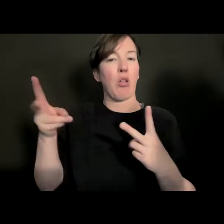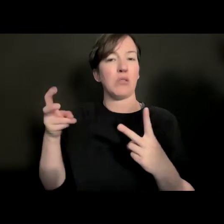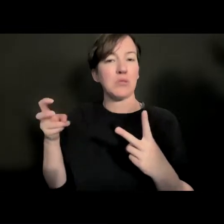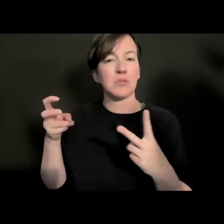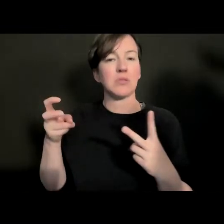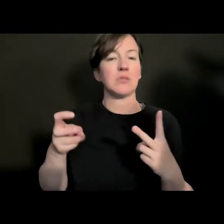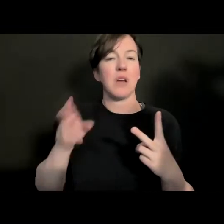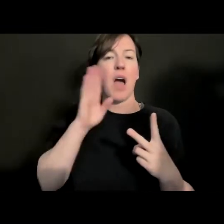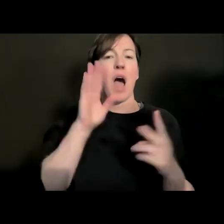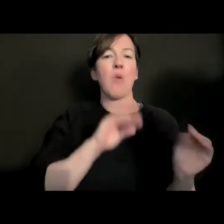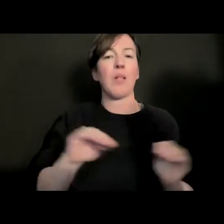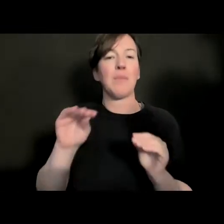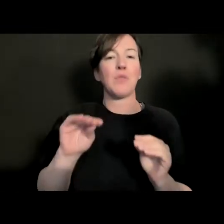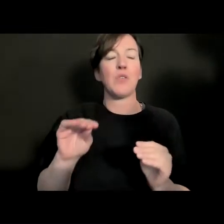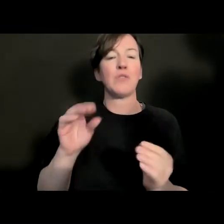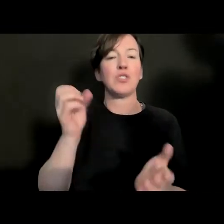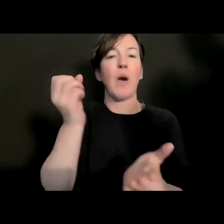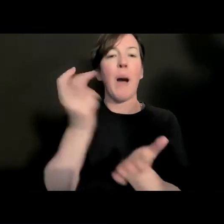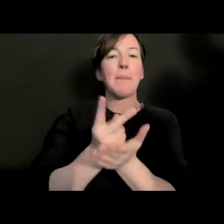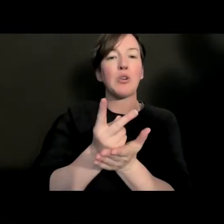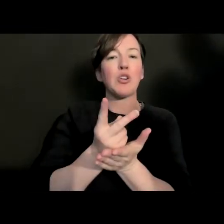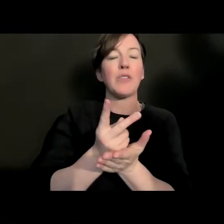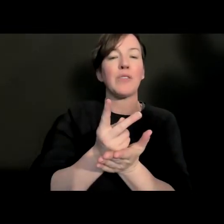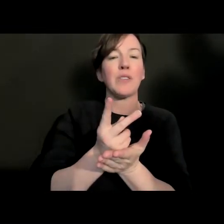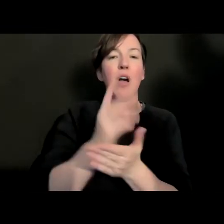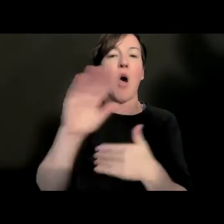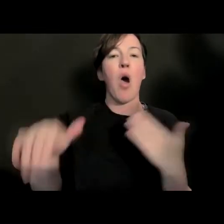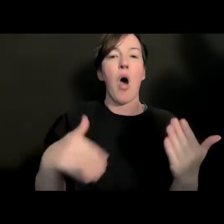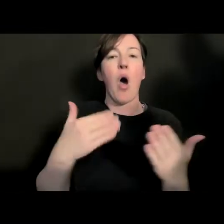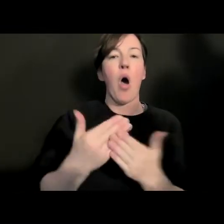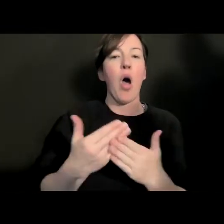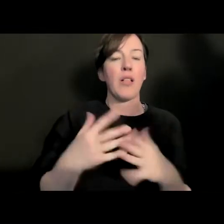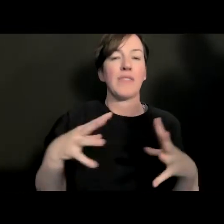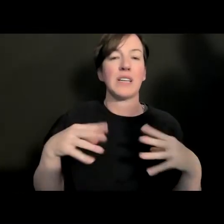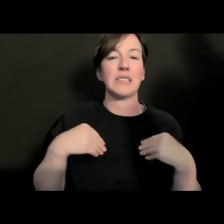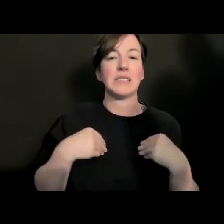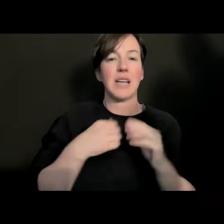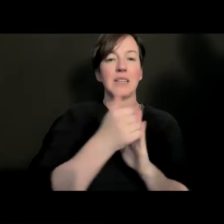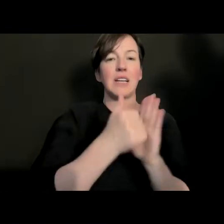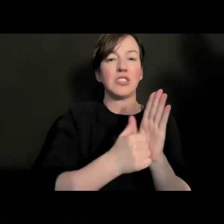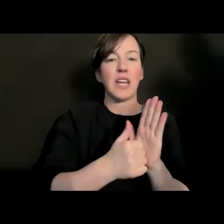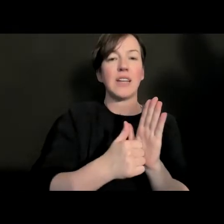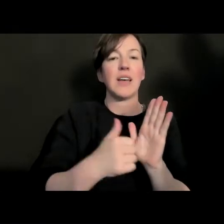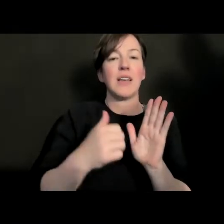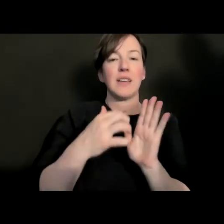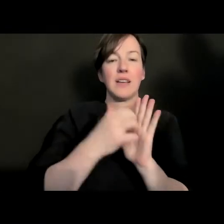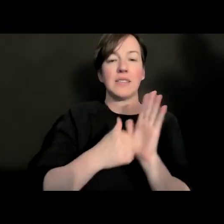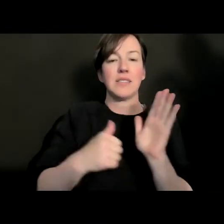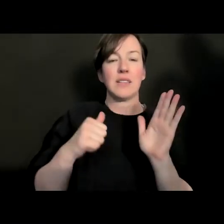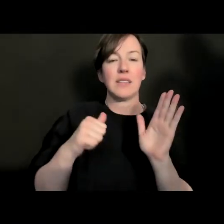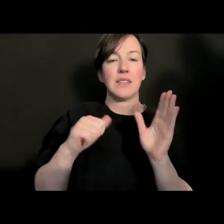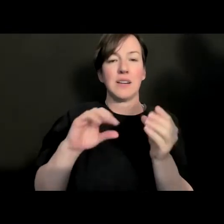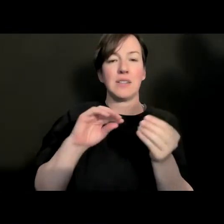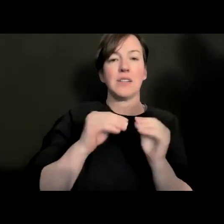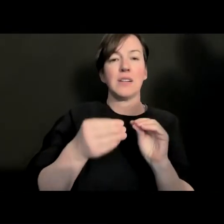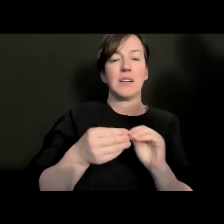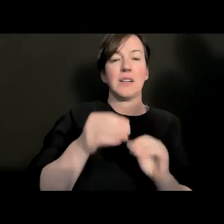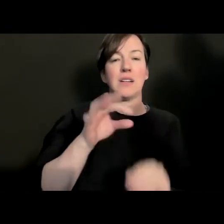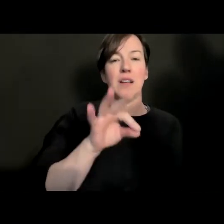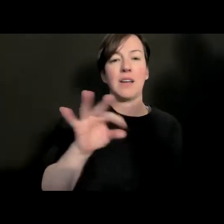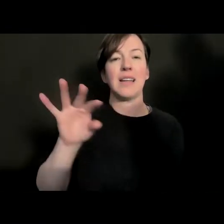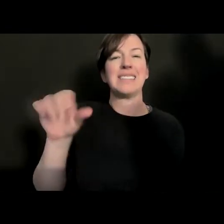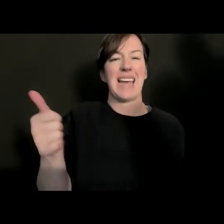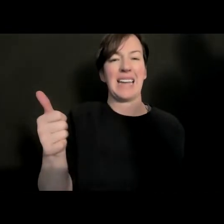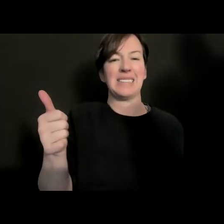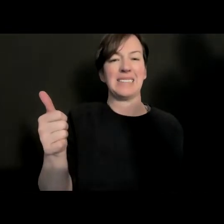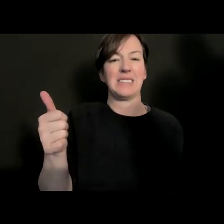move to approve all of the consent agenda minus item 9 and 10. No,